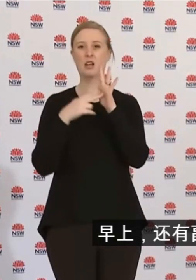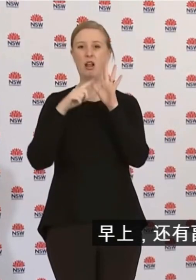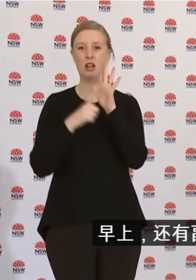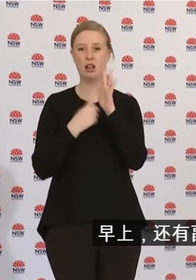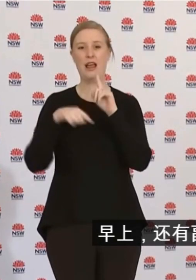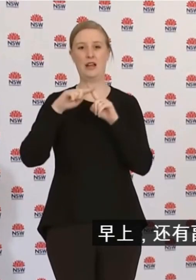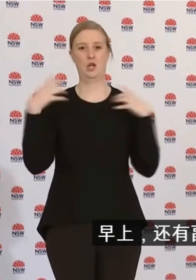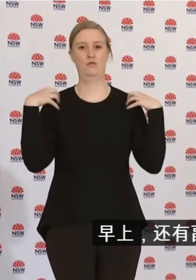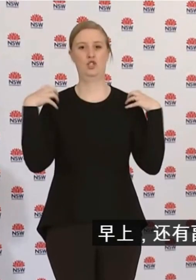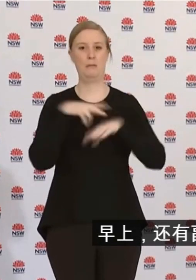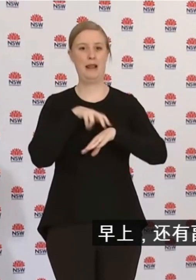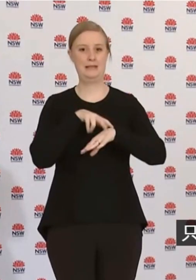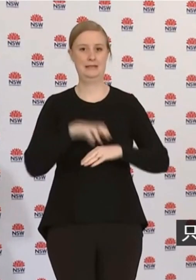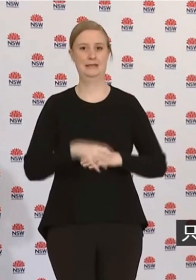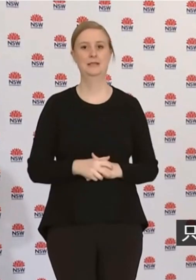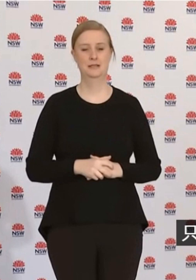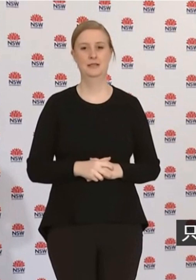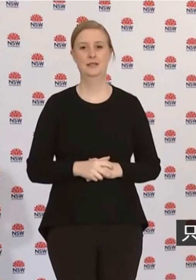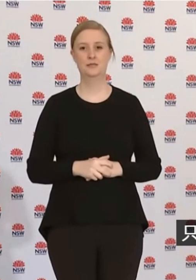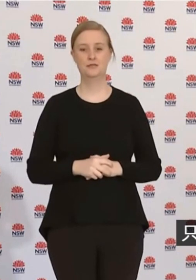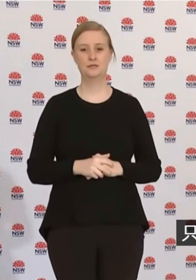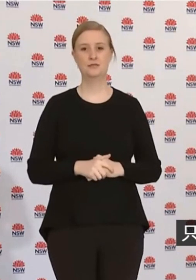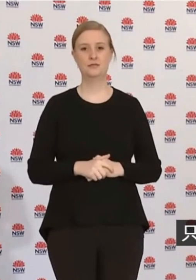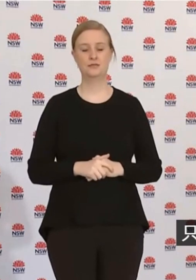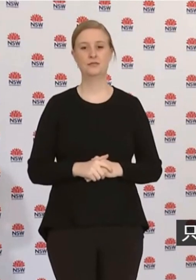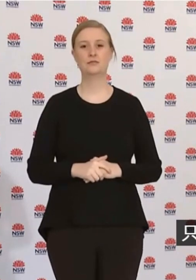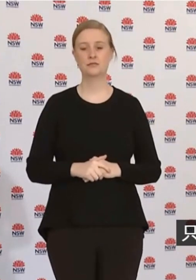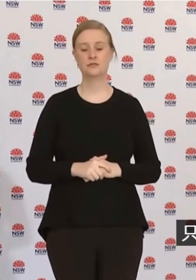Warboys. Can I start by just saying that